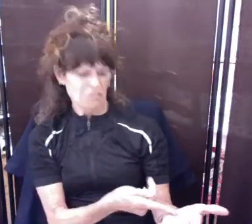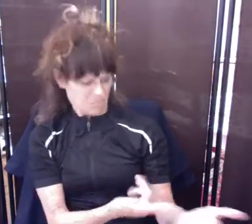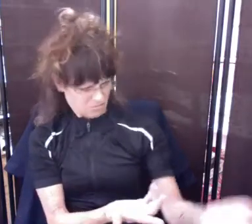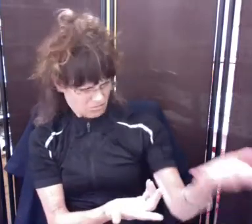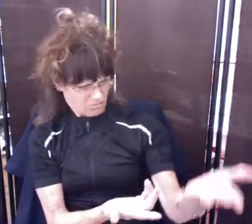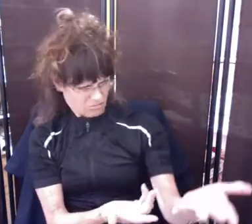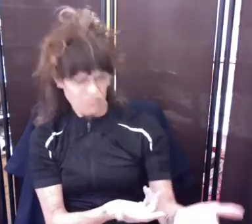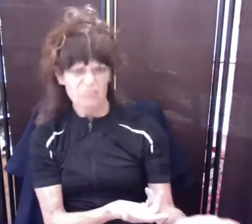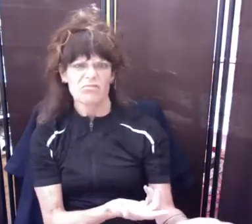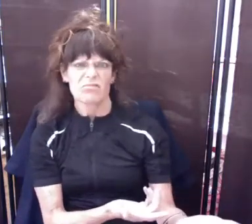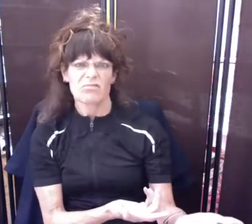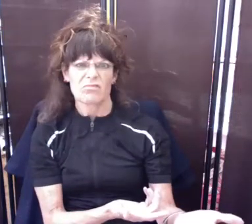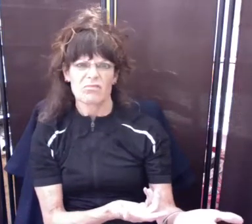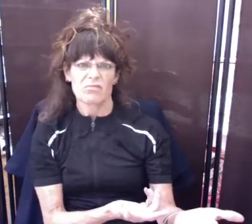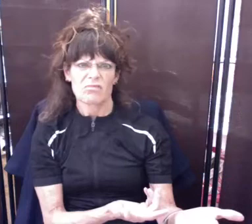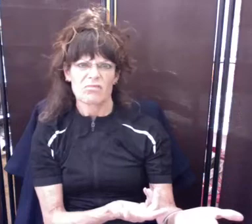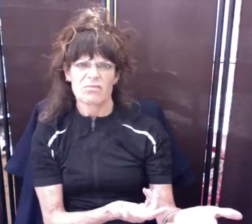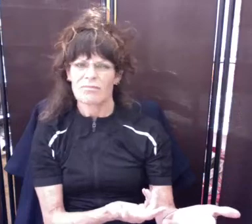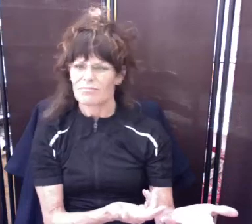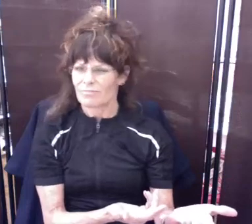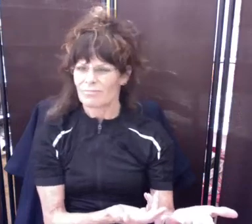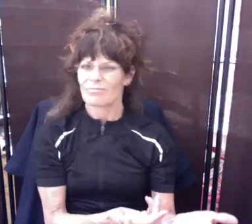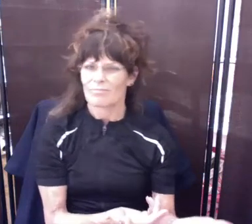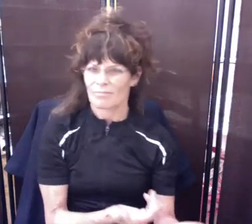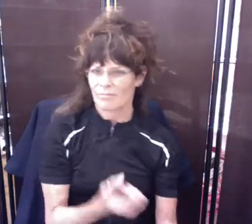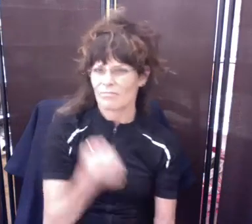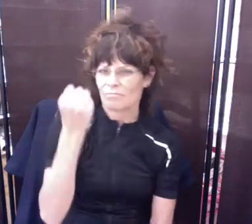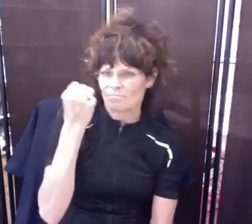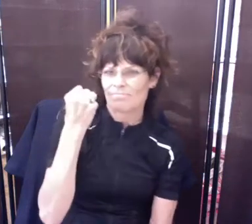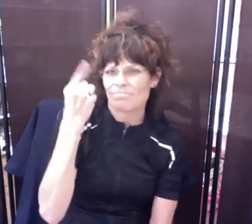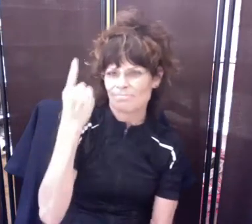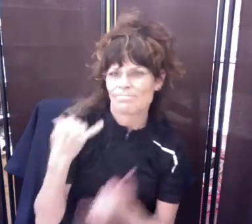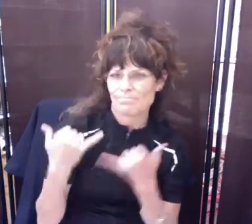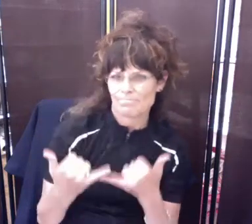it. I see just how pertinent it is today. I